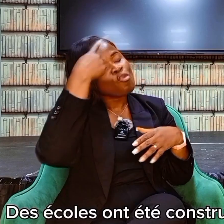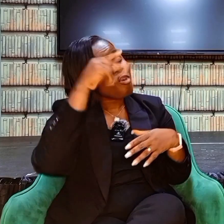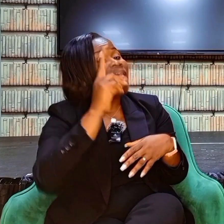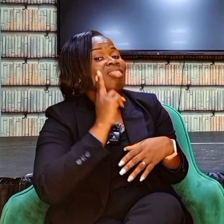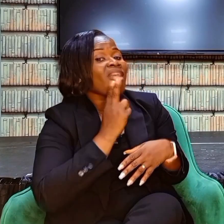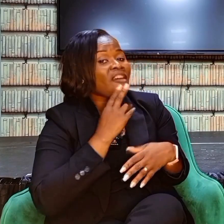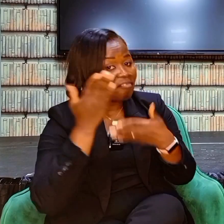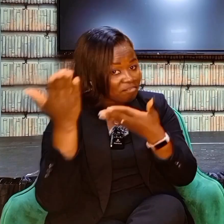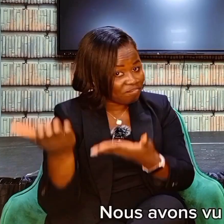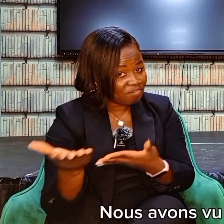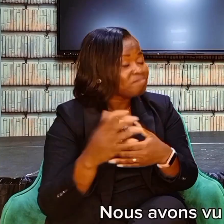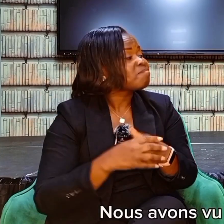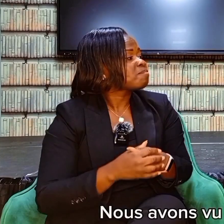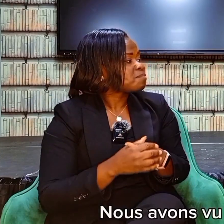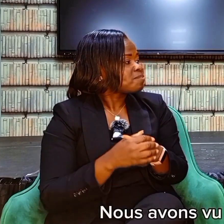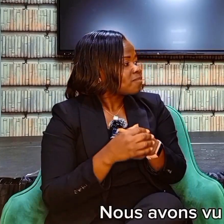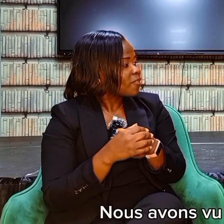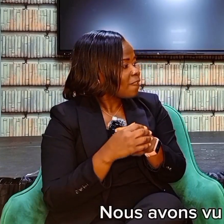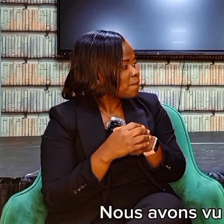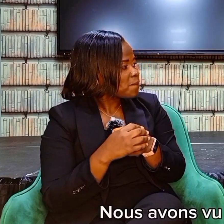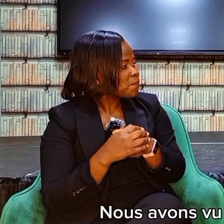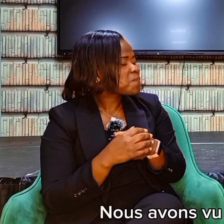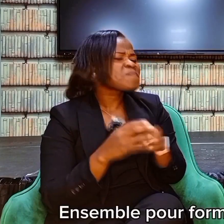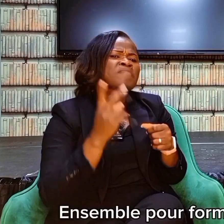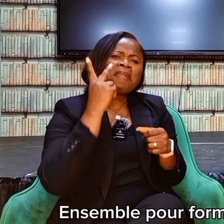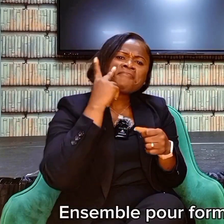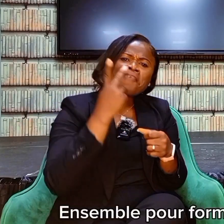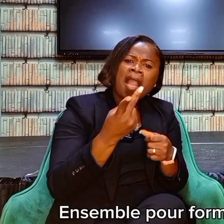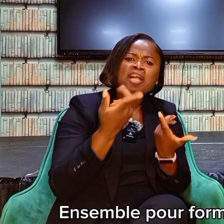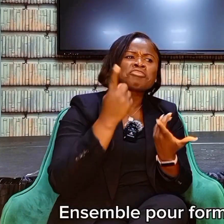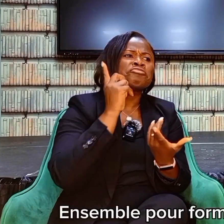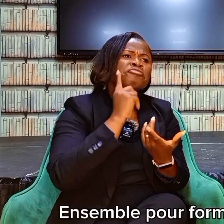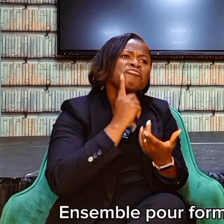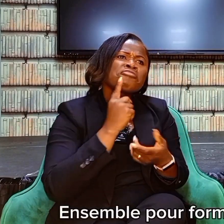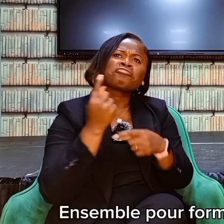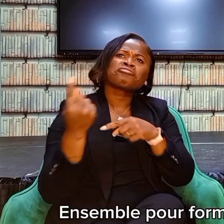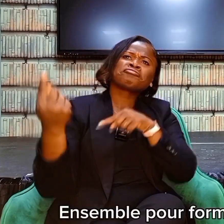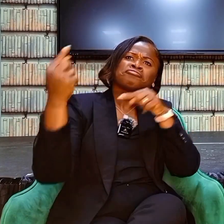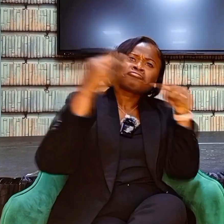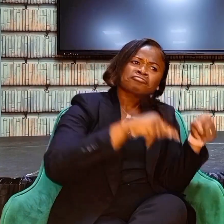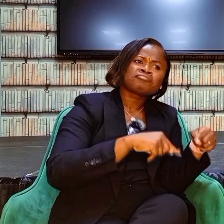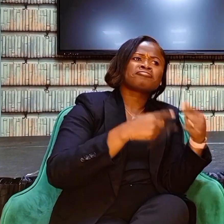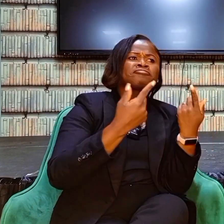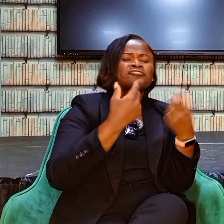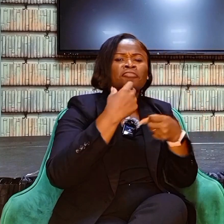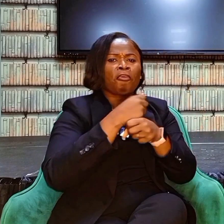children. We saw deaf people coming together to form the organizations.